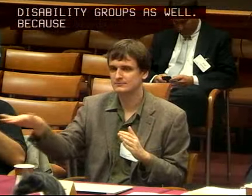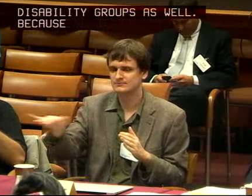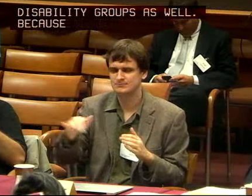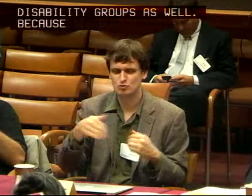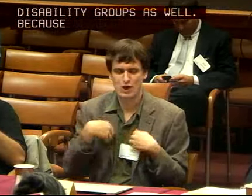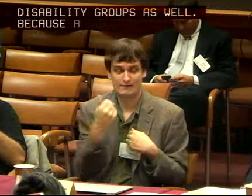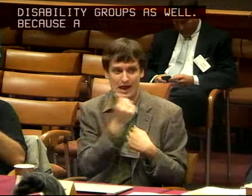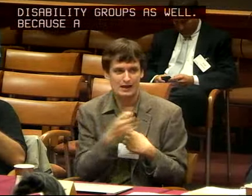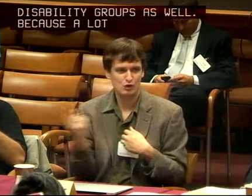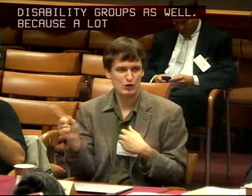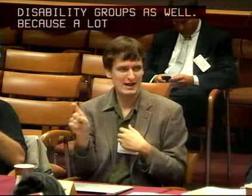representation,